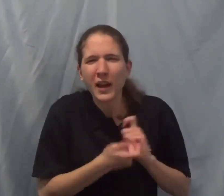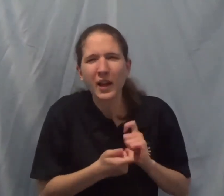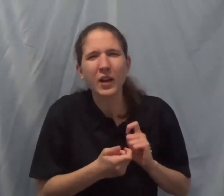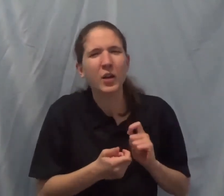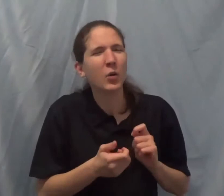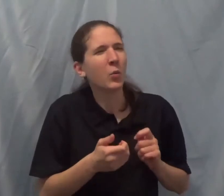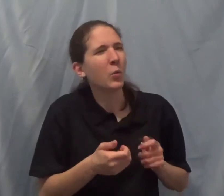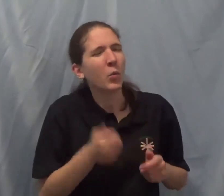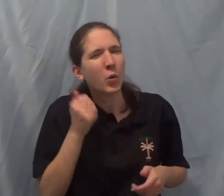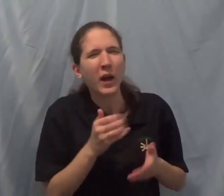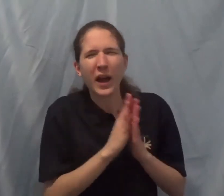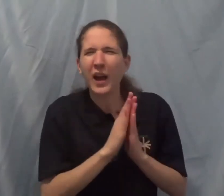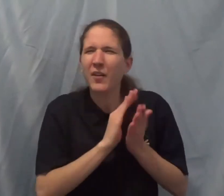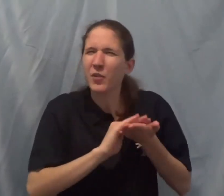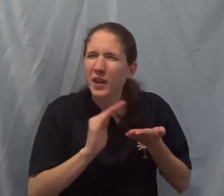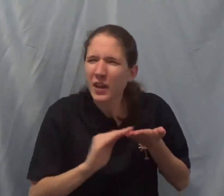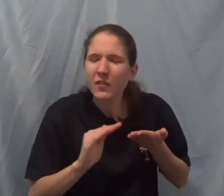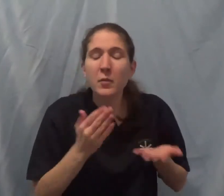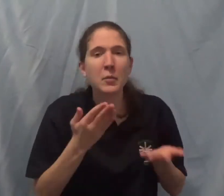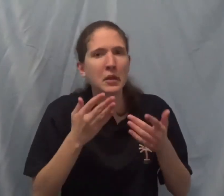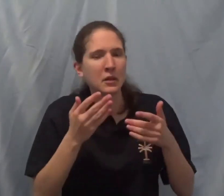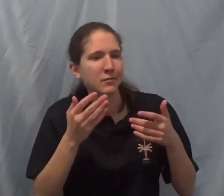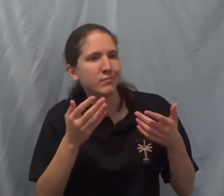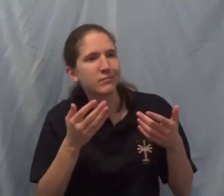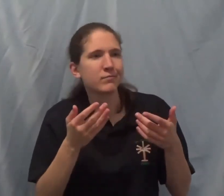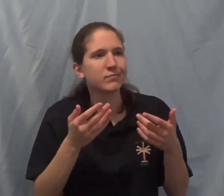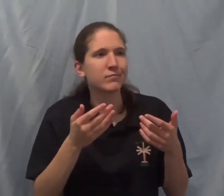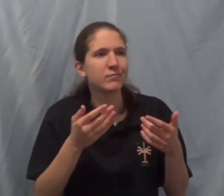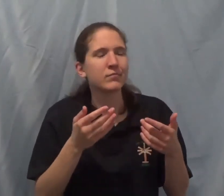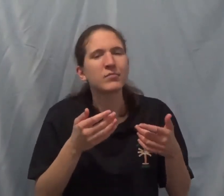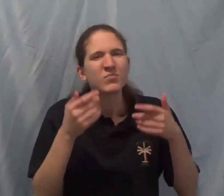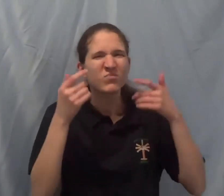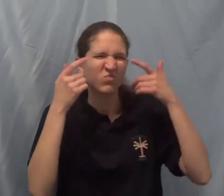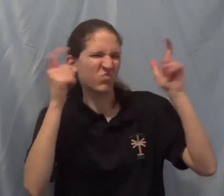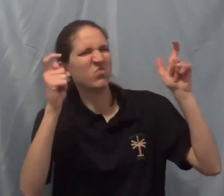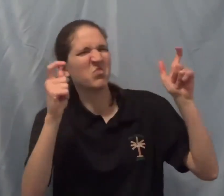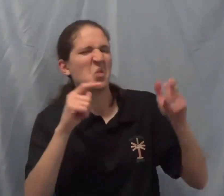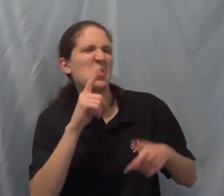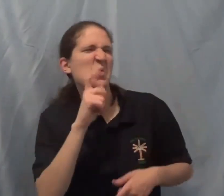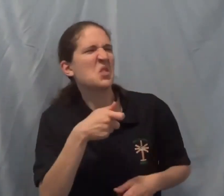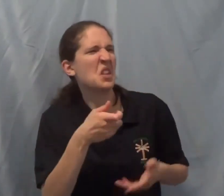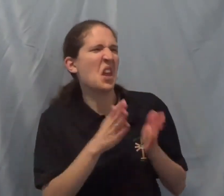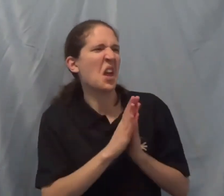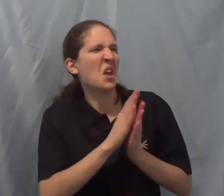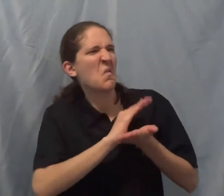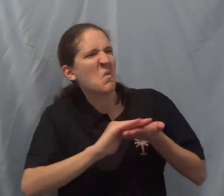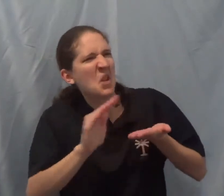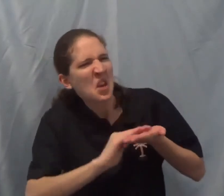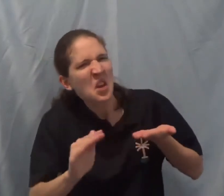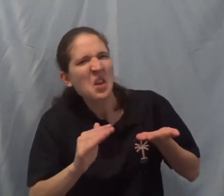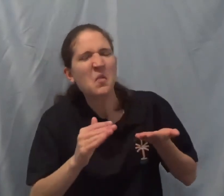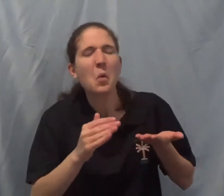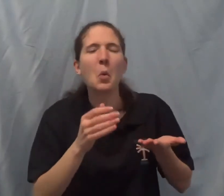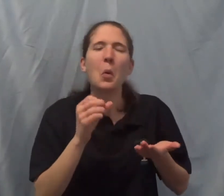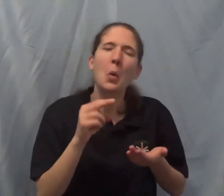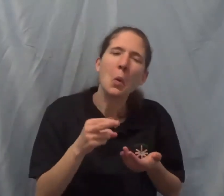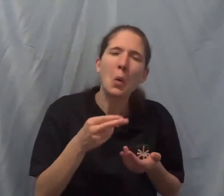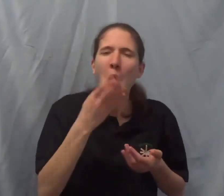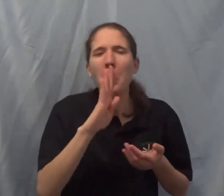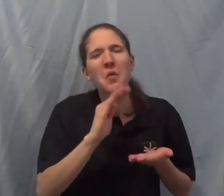It's, presumption that, I'm not going to do anything about this. God will forgive me. Or it's despair that I'm not going to do anything because I'm hopeless.